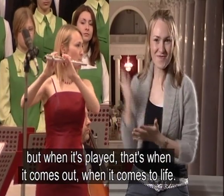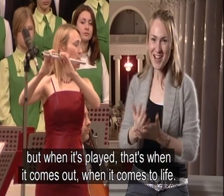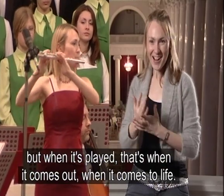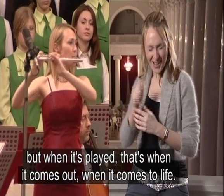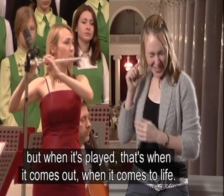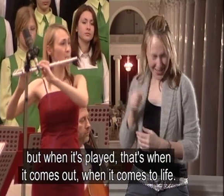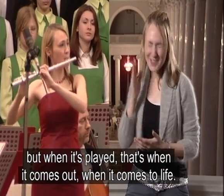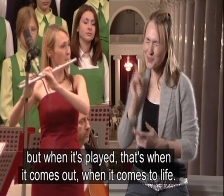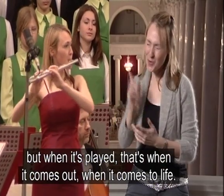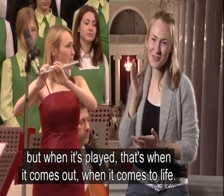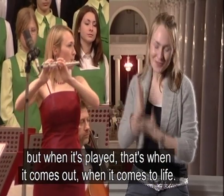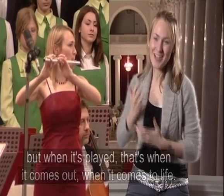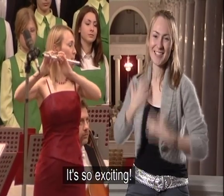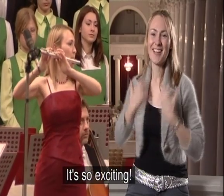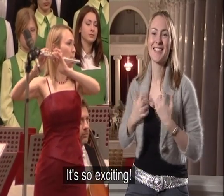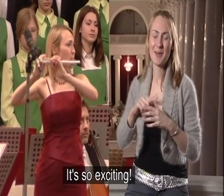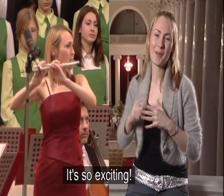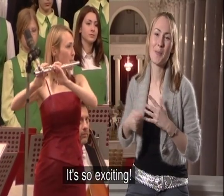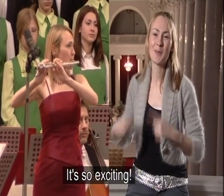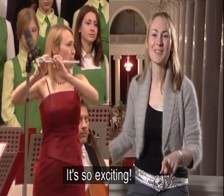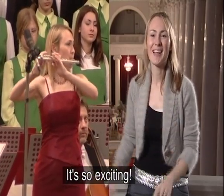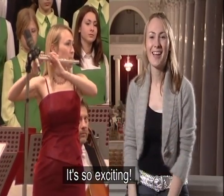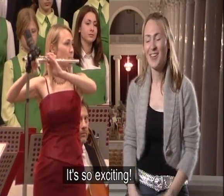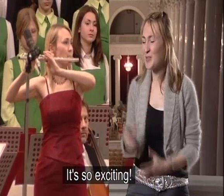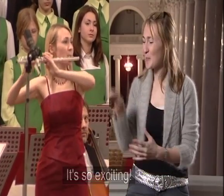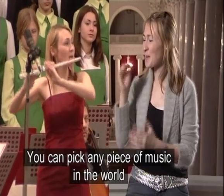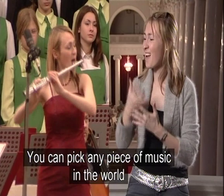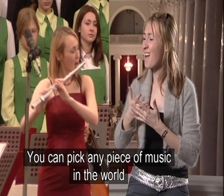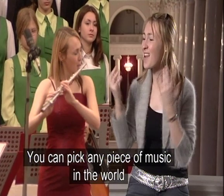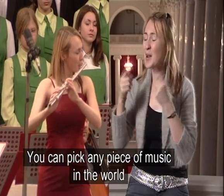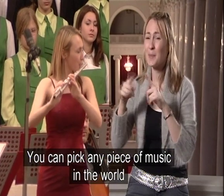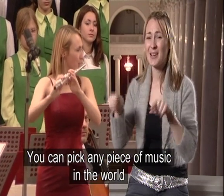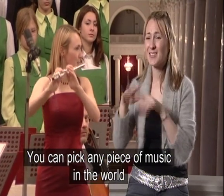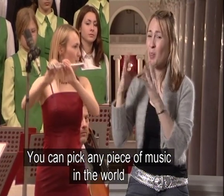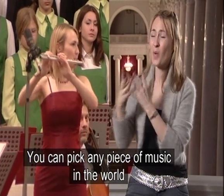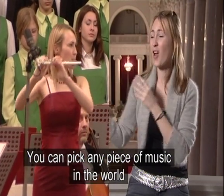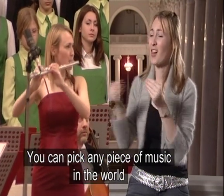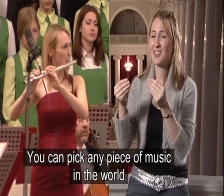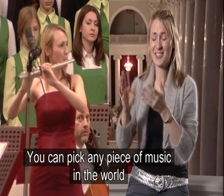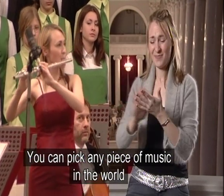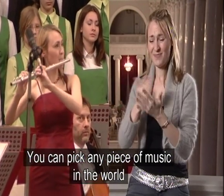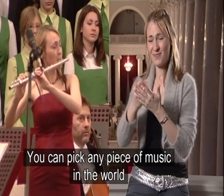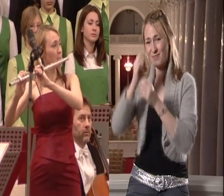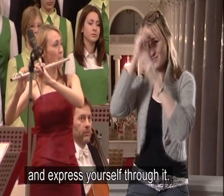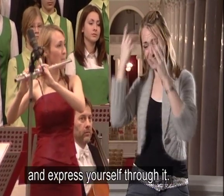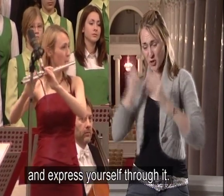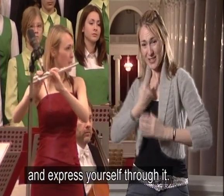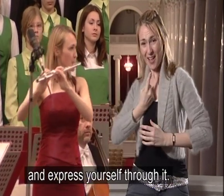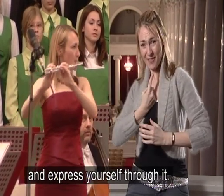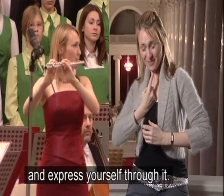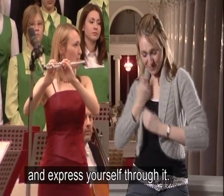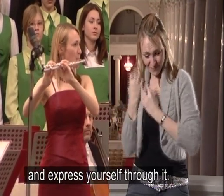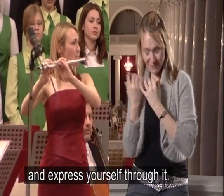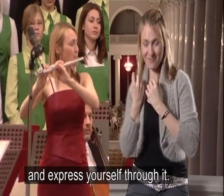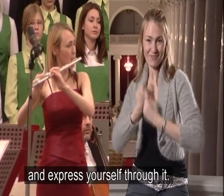alive. It's so exciting. You can pick any piece of music in the world and express